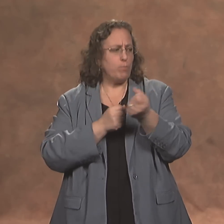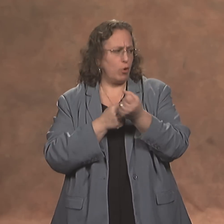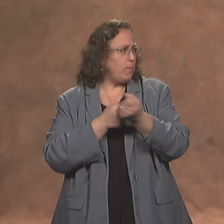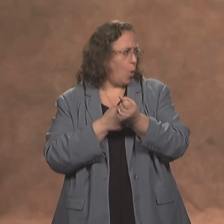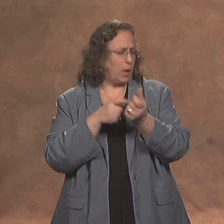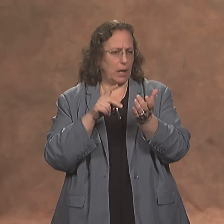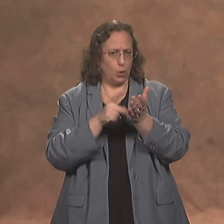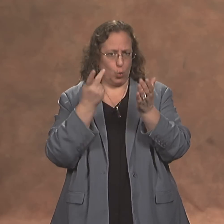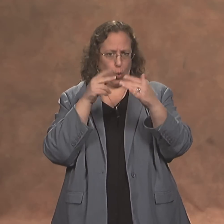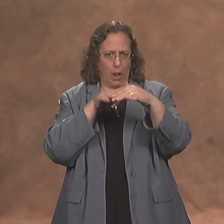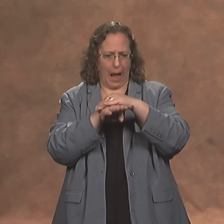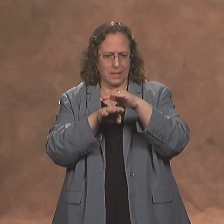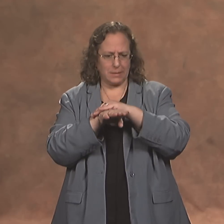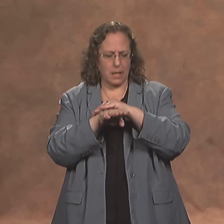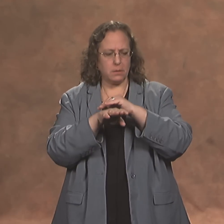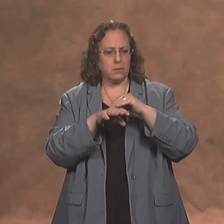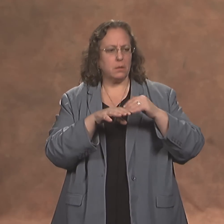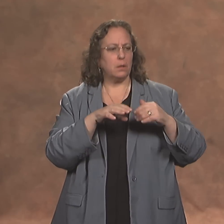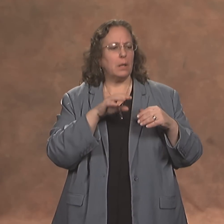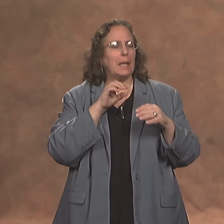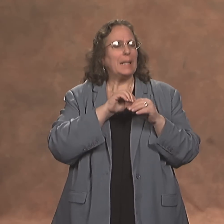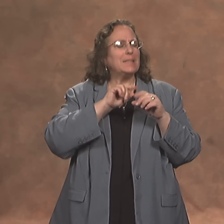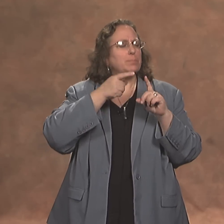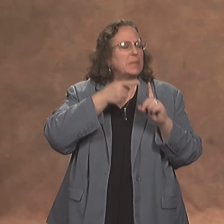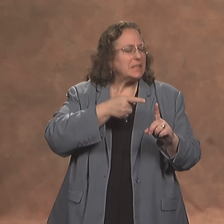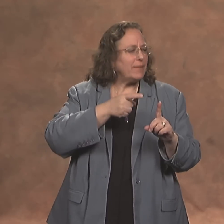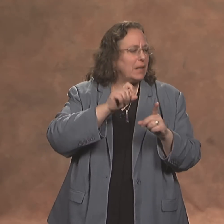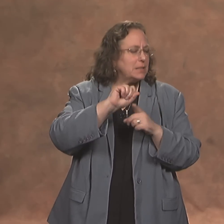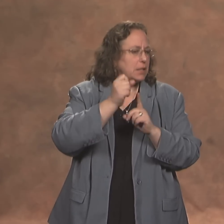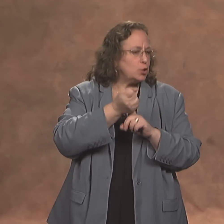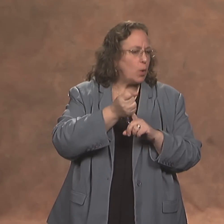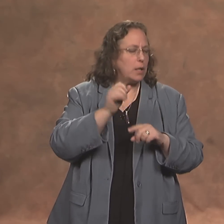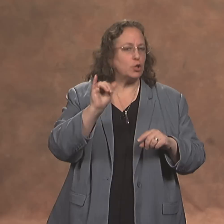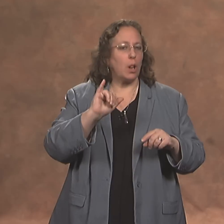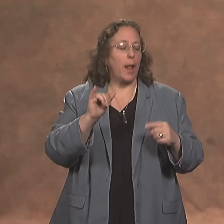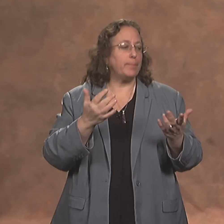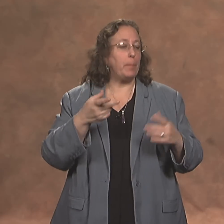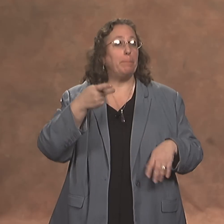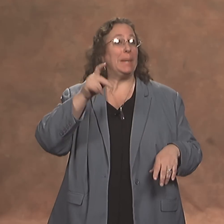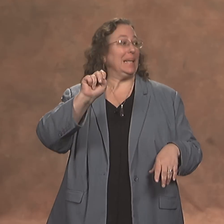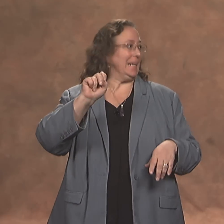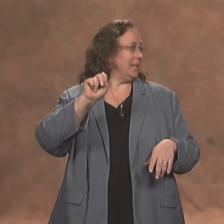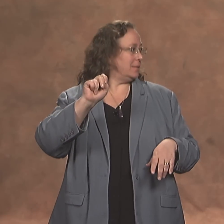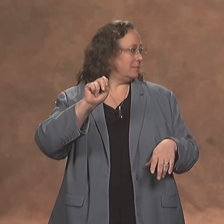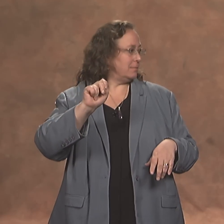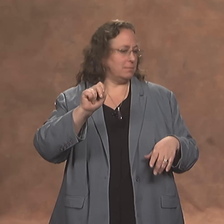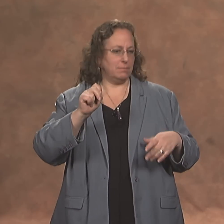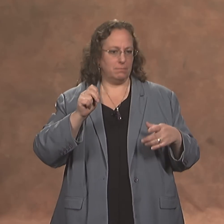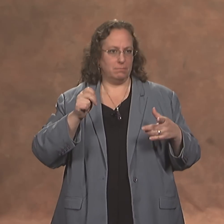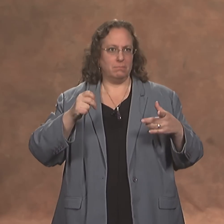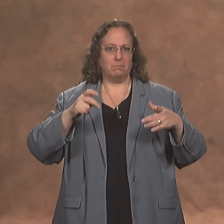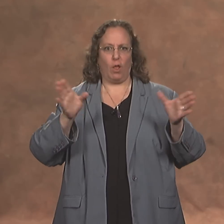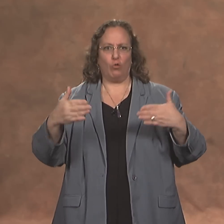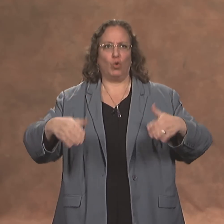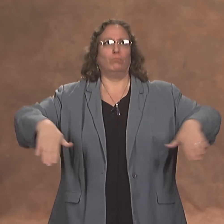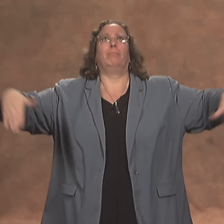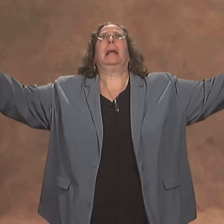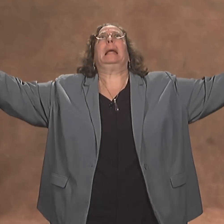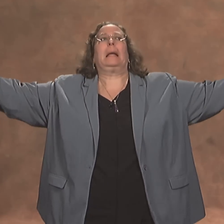of teaching in classes like physical education or where you're in really open spaces? For example, I teach students